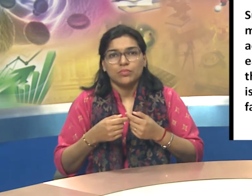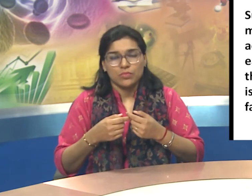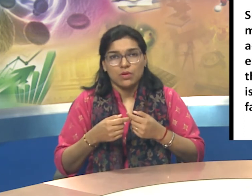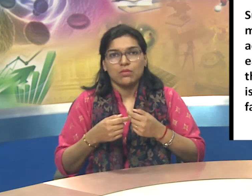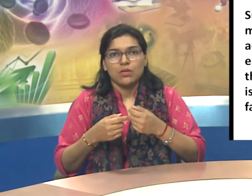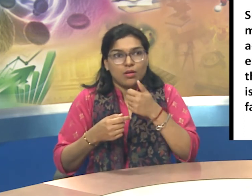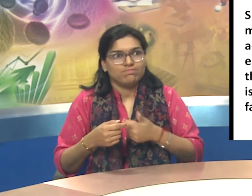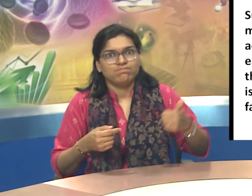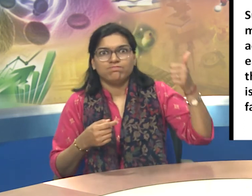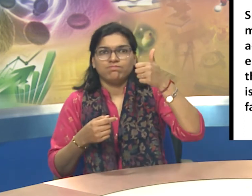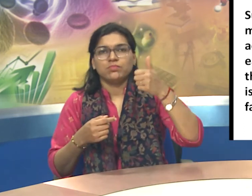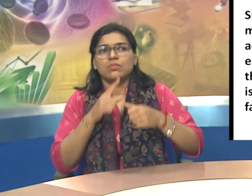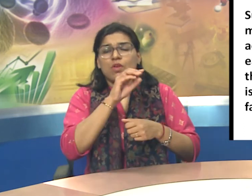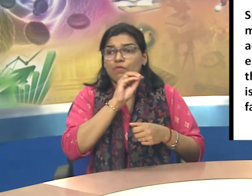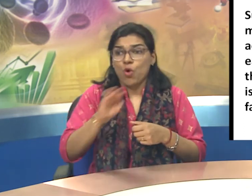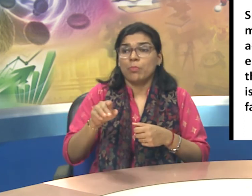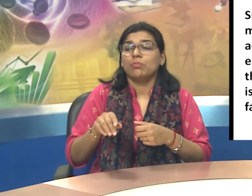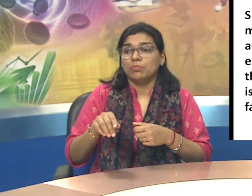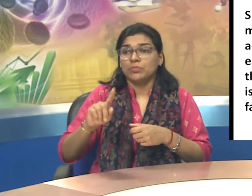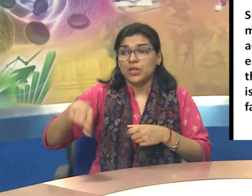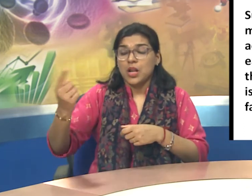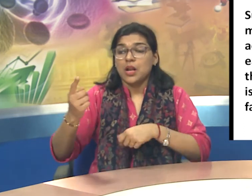Screening or filtering.